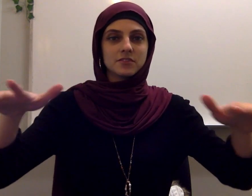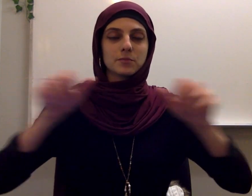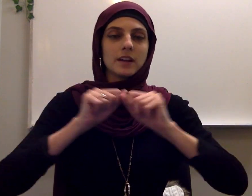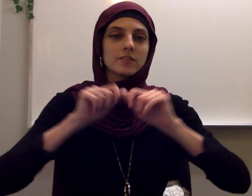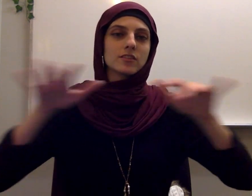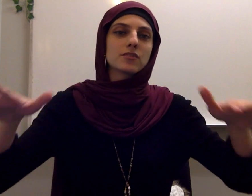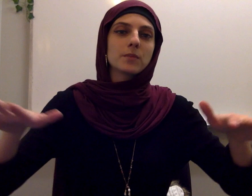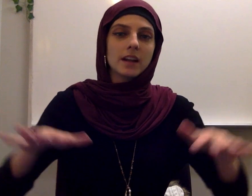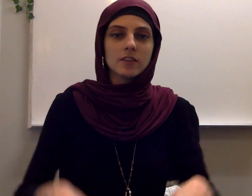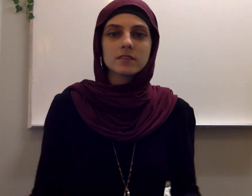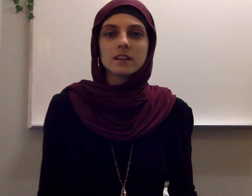Spread. So to spread out.